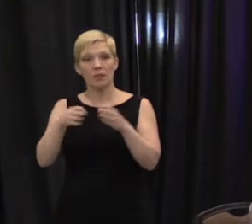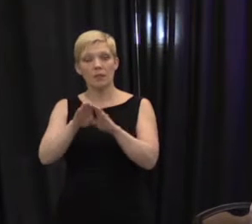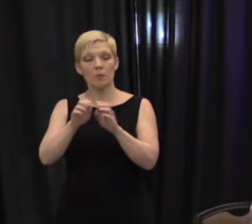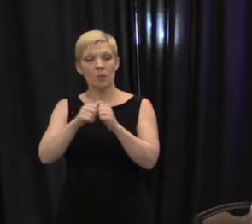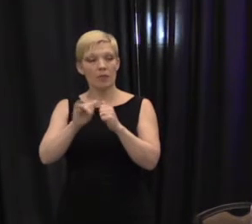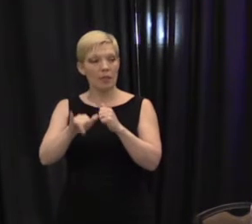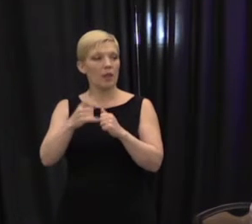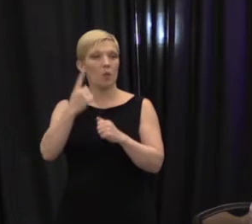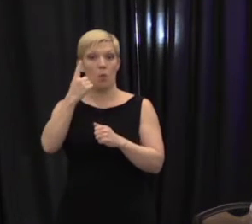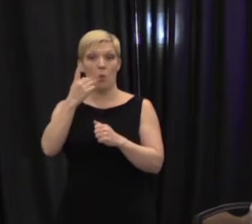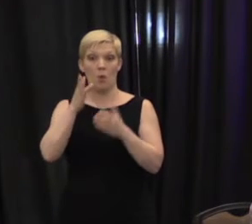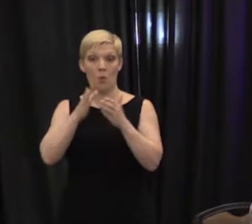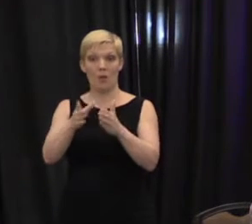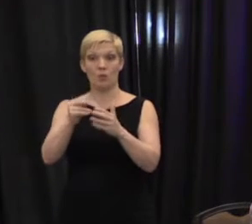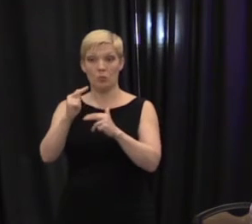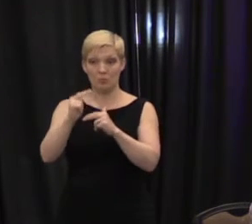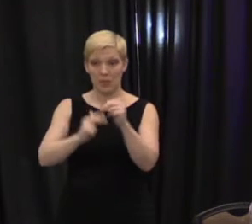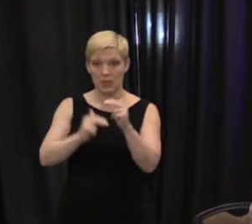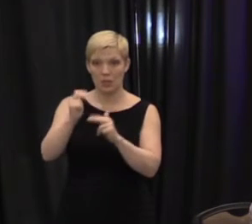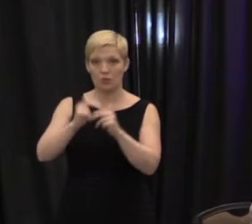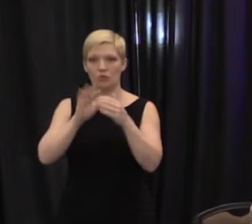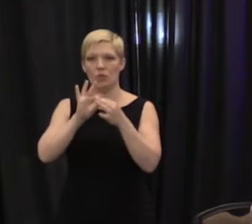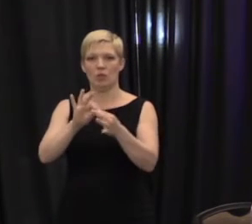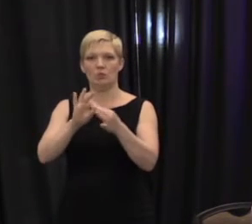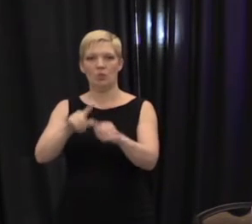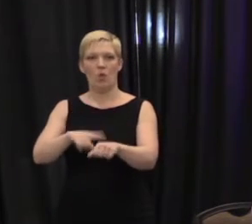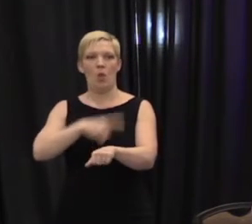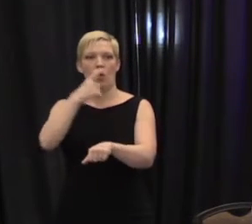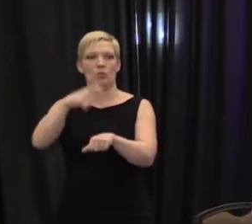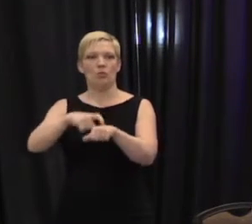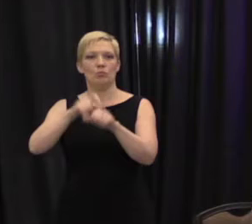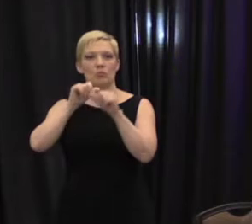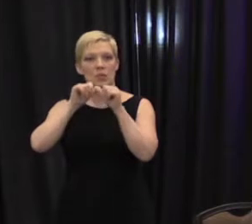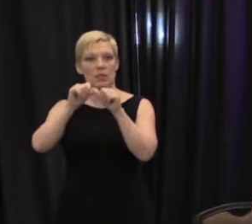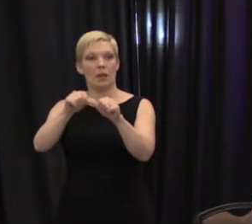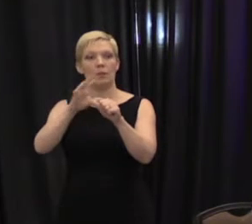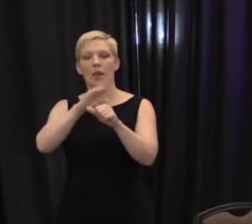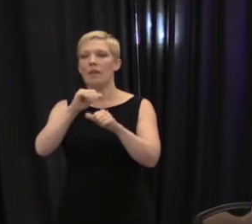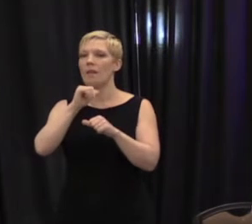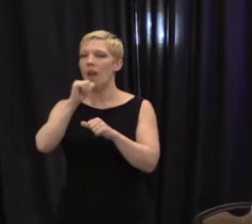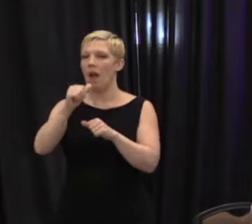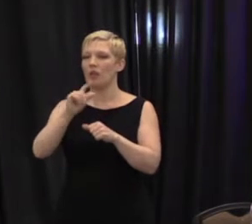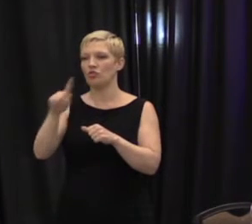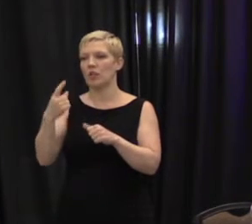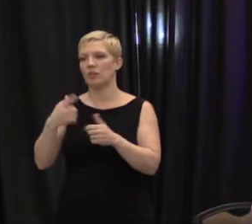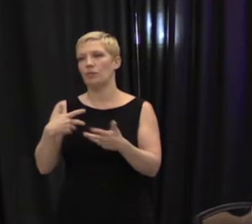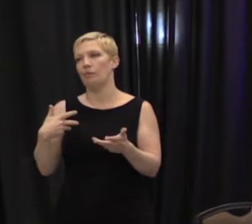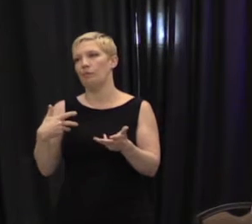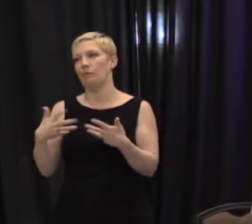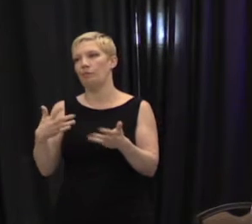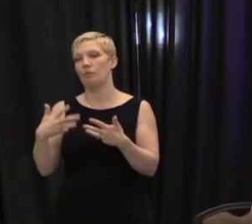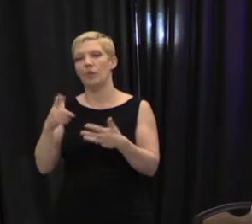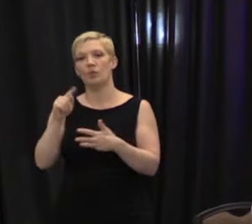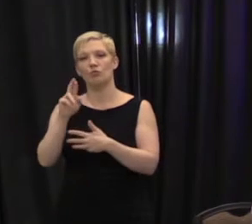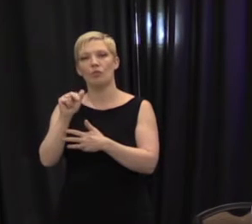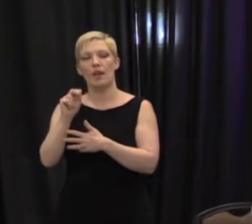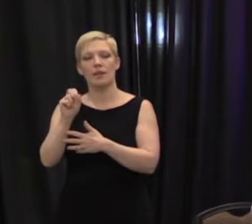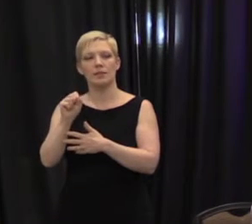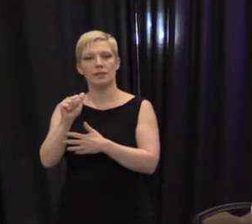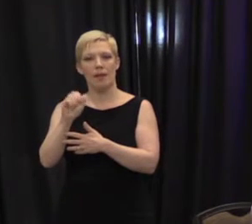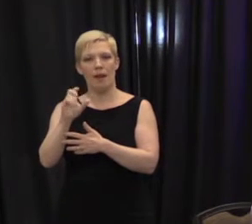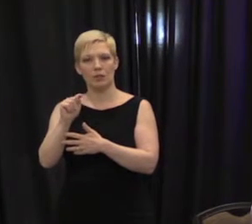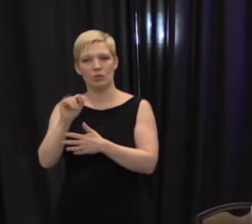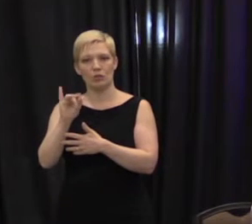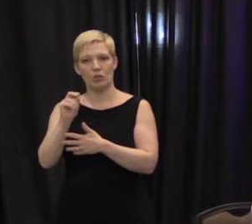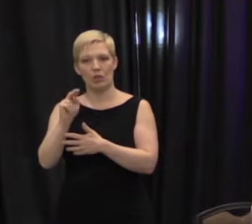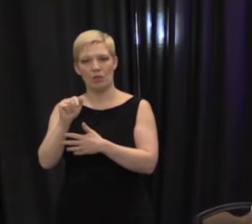ways to build relationships that are long-term and sustainable and non-transactional. Yeah. Doing youth advocacy work, we see